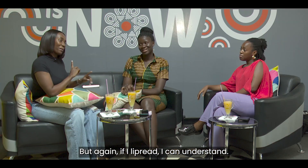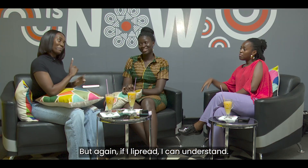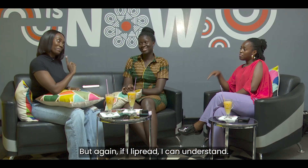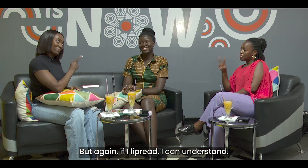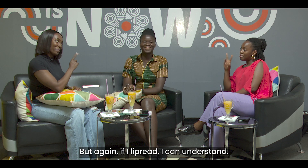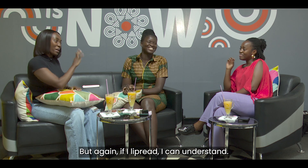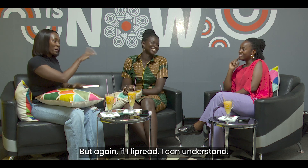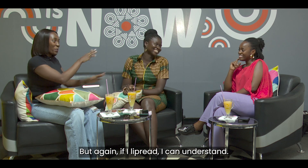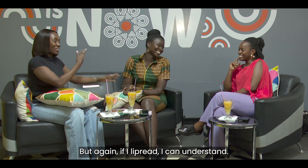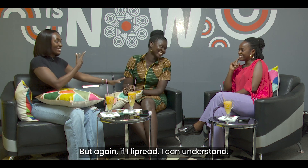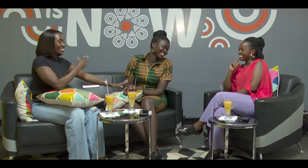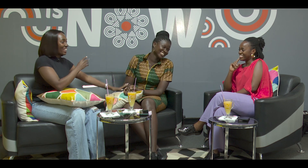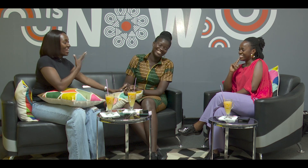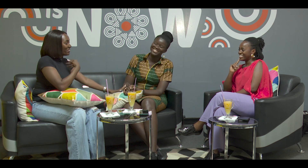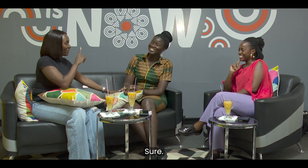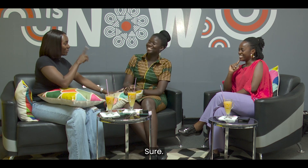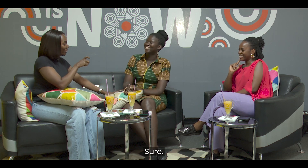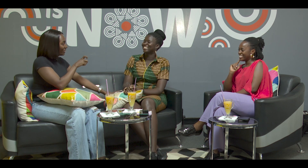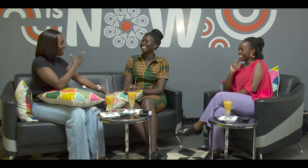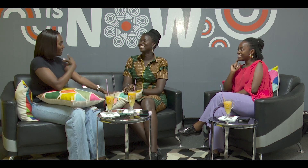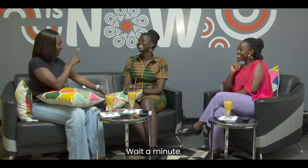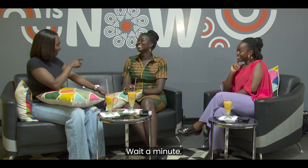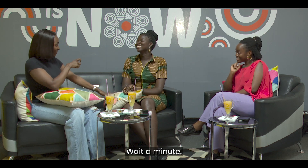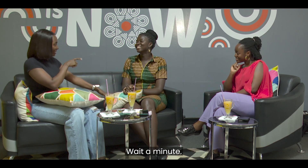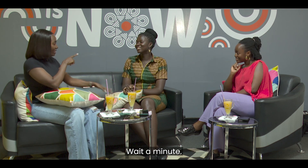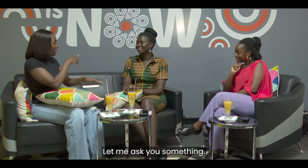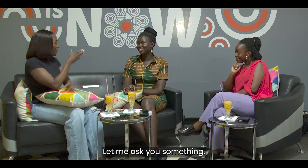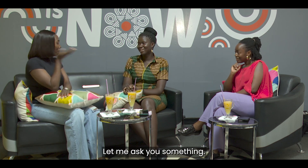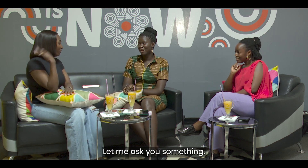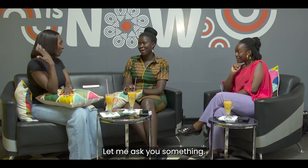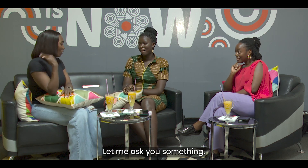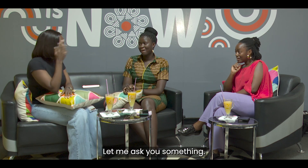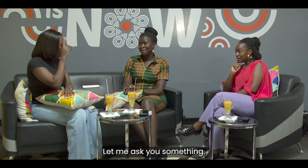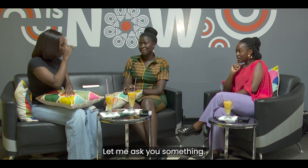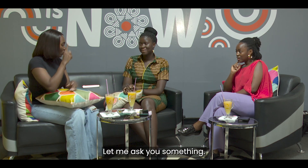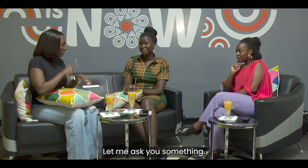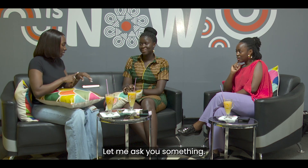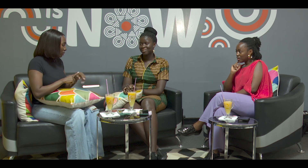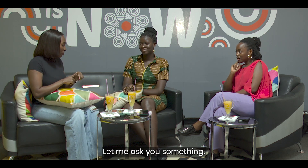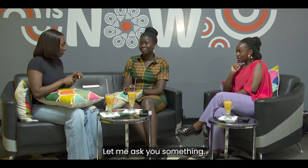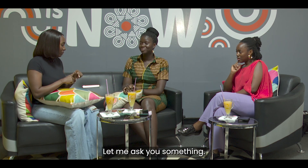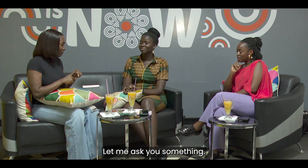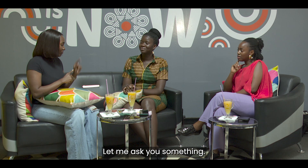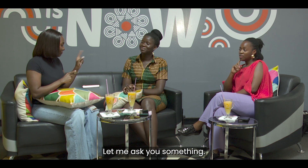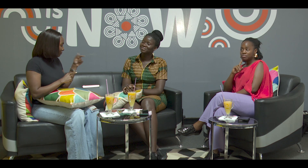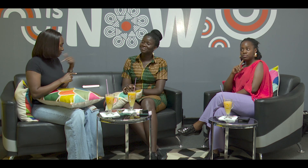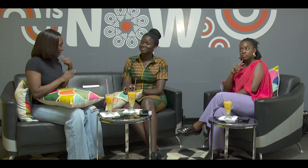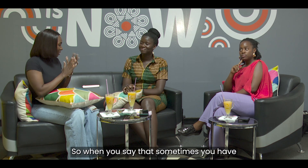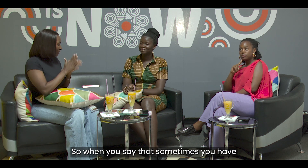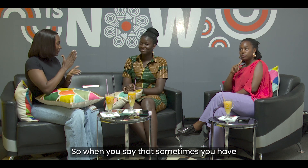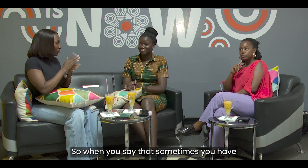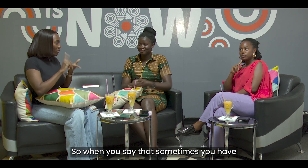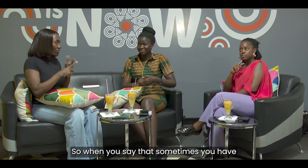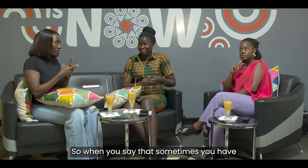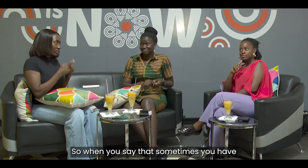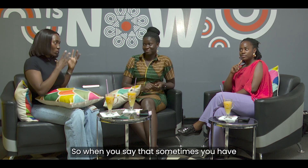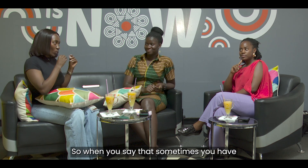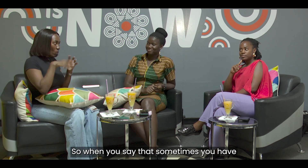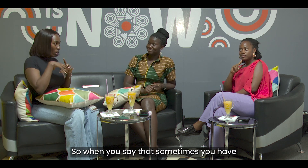I can understand it. Sure. Wait a minute. Let me ask you something. So when you say that sometimes you